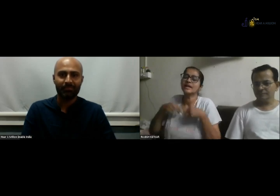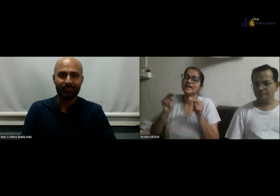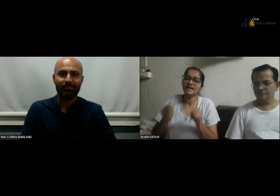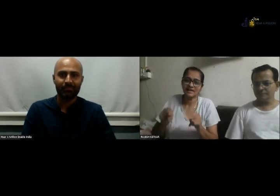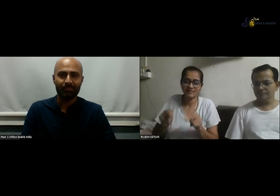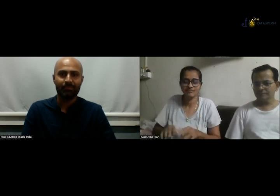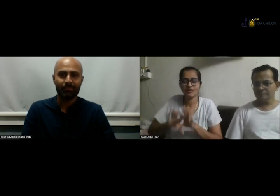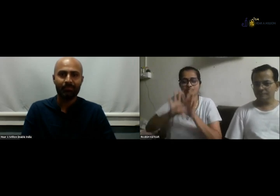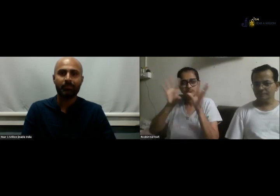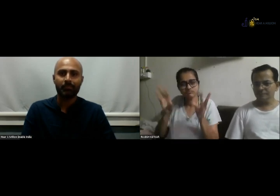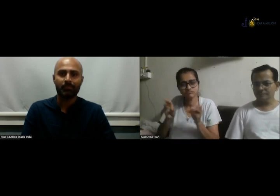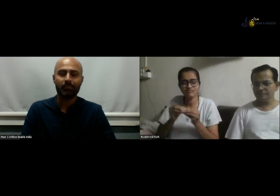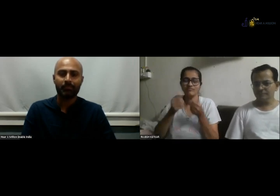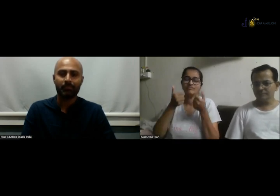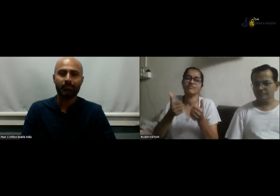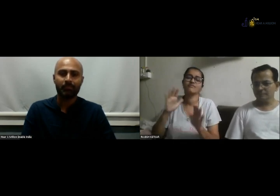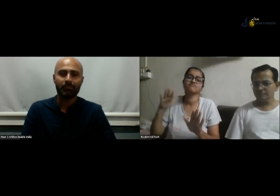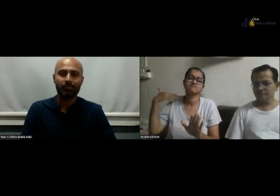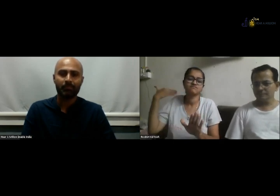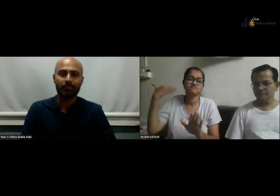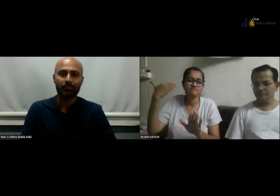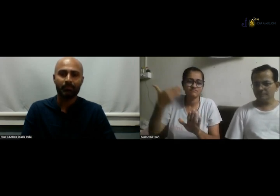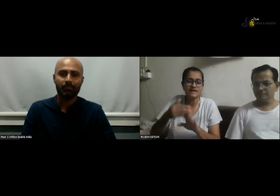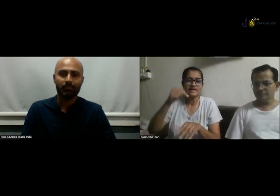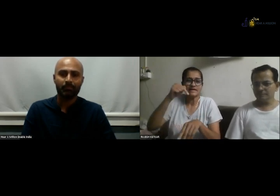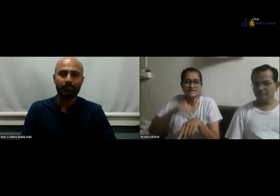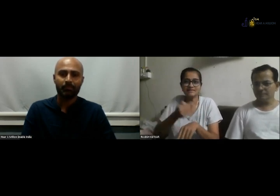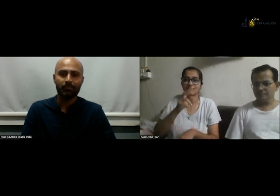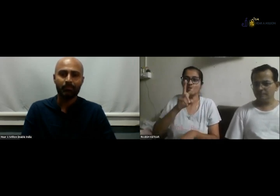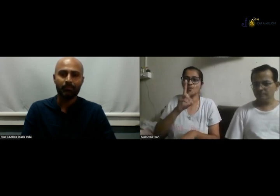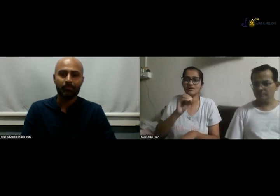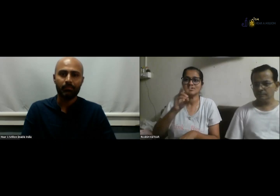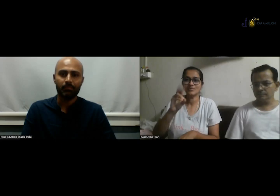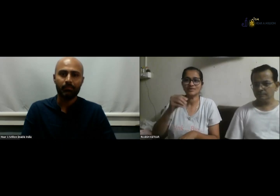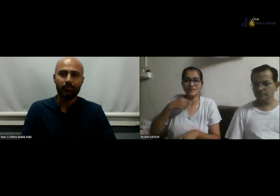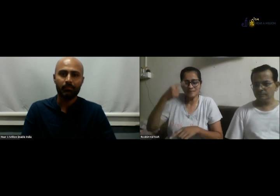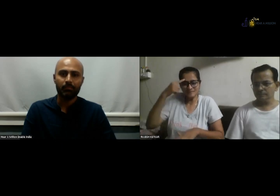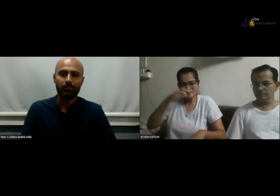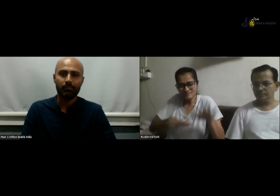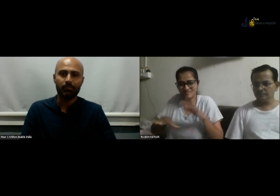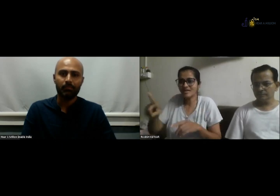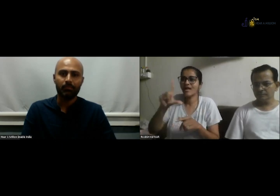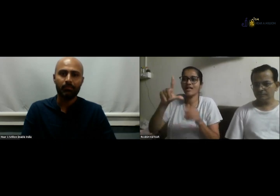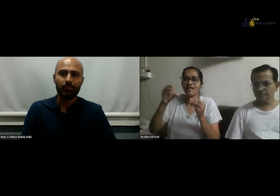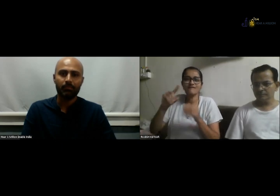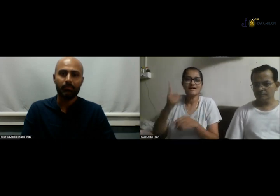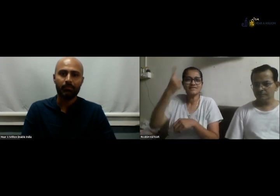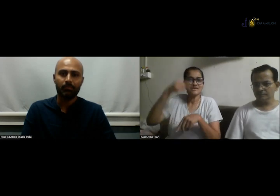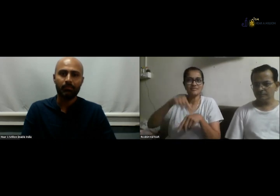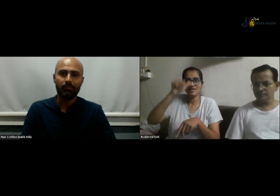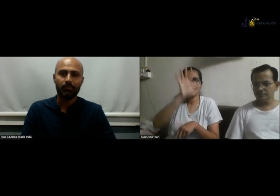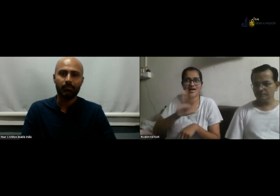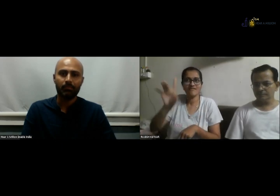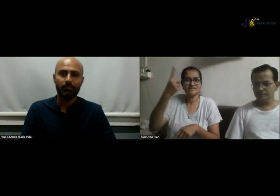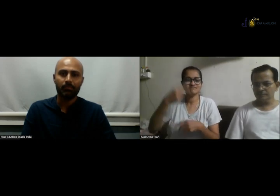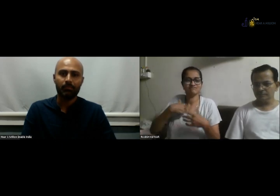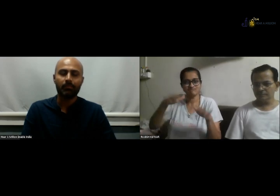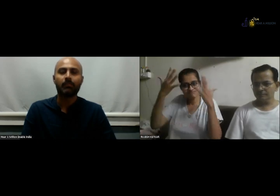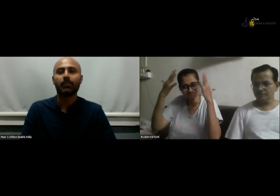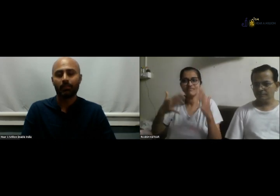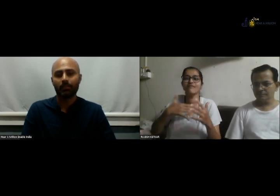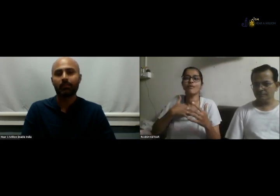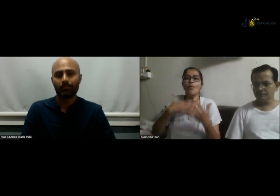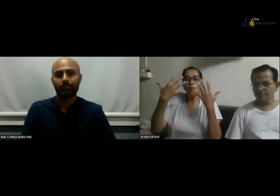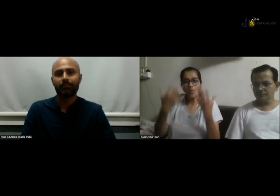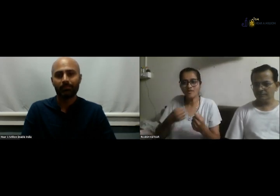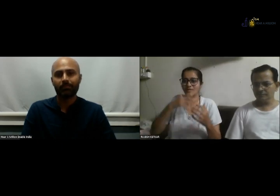was always ready to listen their queries and their concerns. So in 2020 we planned that, because she was